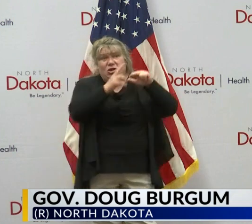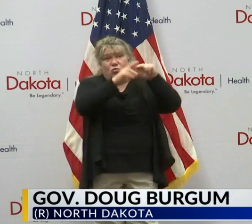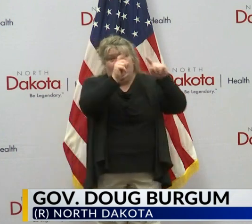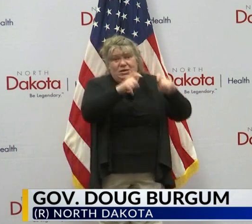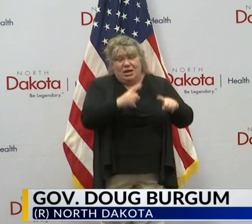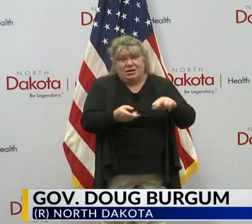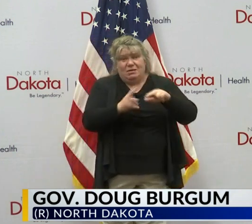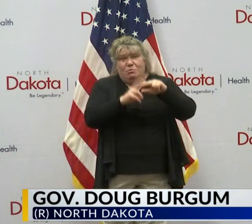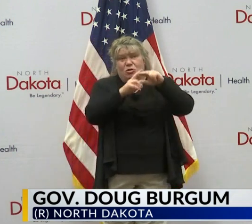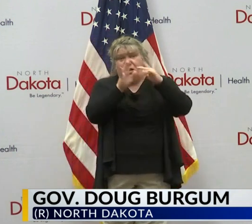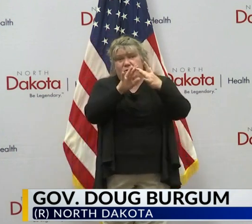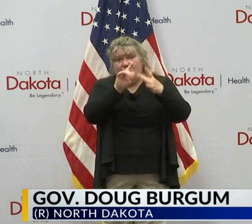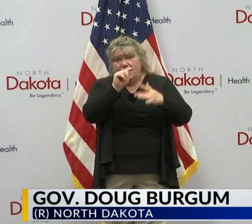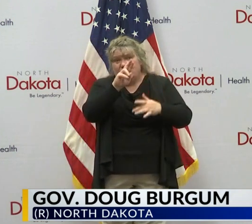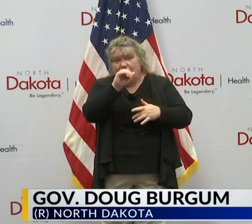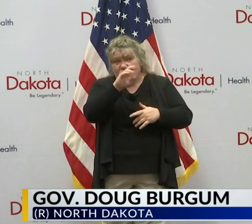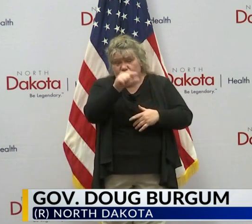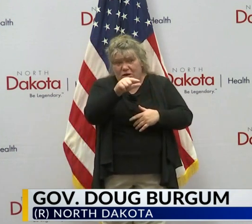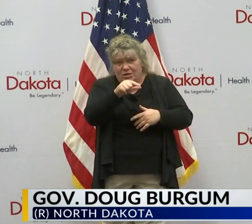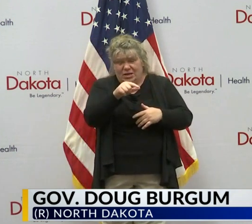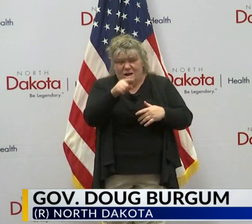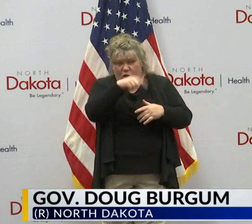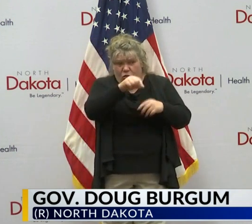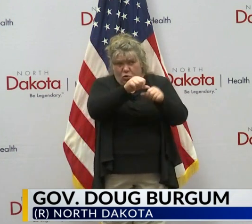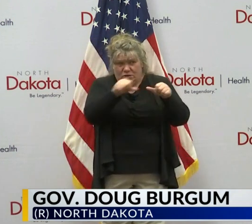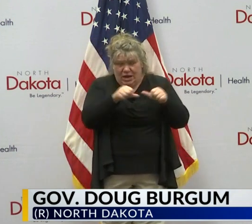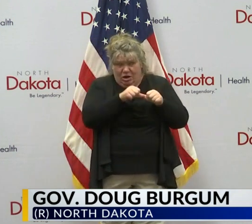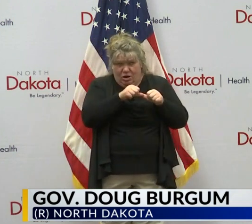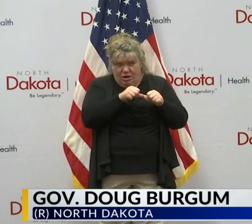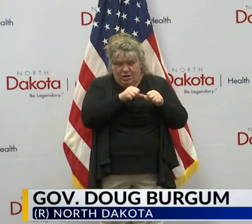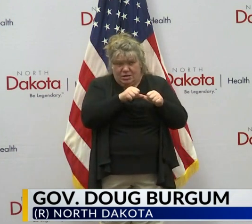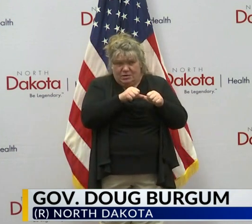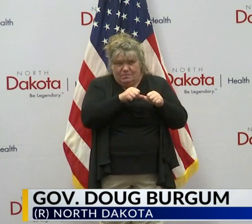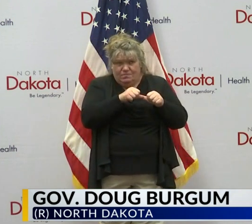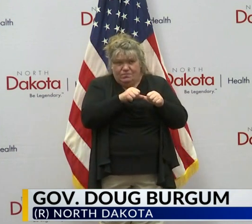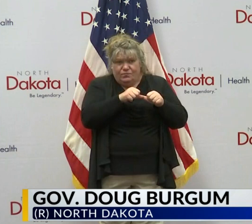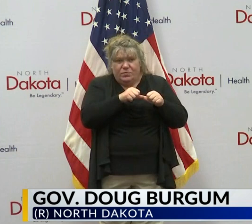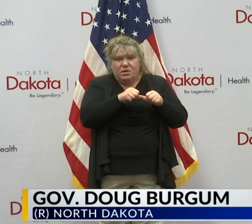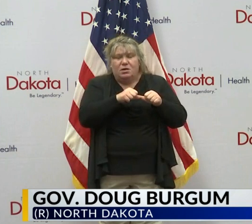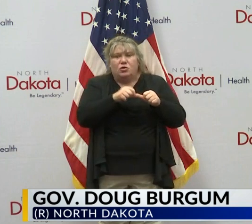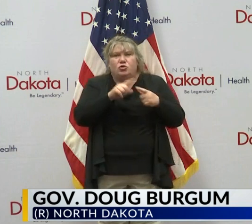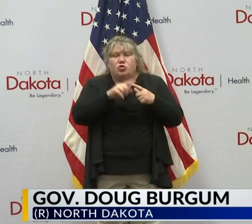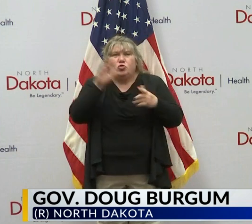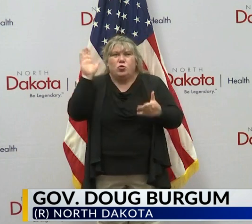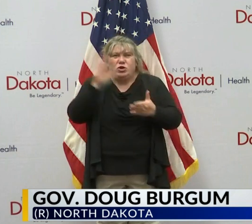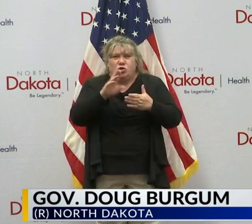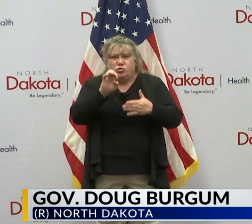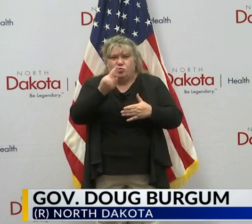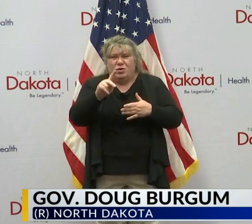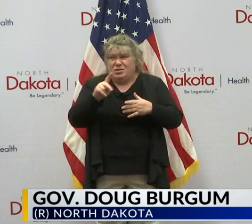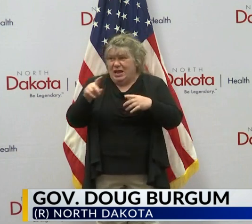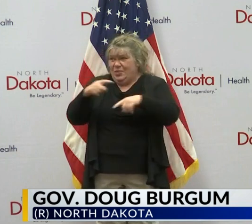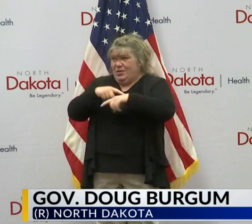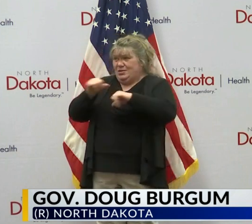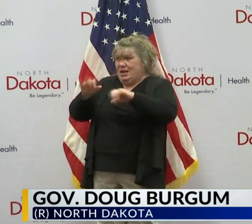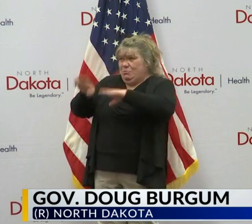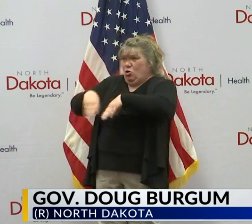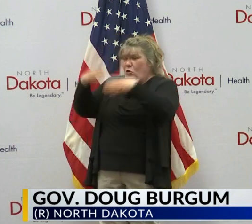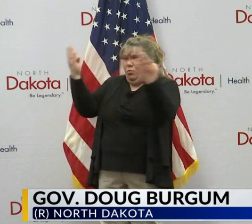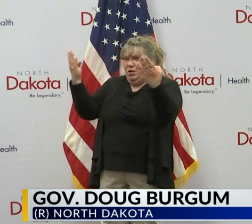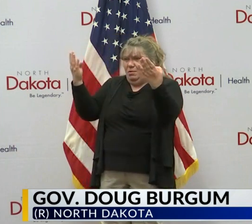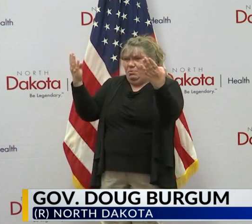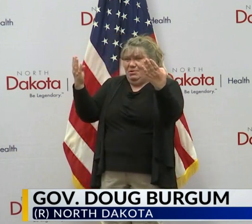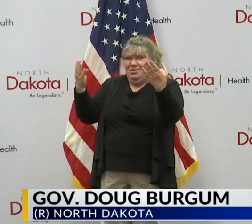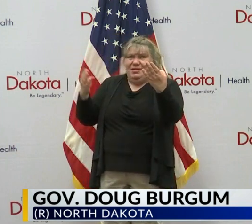contact tracing, tackle areas that we want to slow down, and then at the same time, we open up not